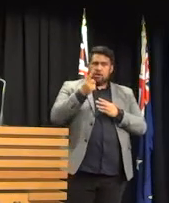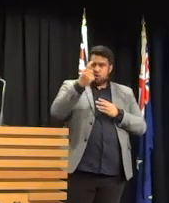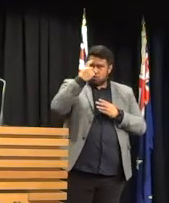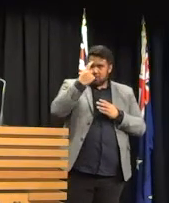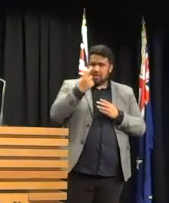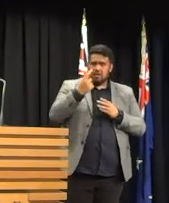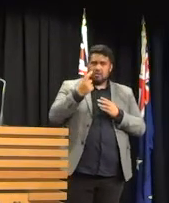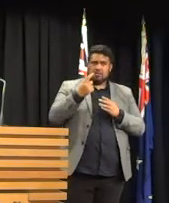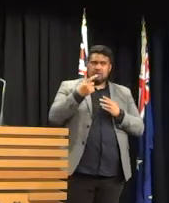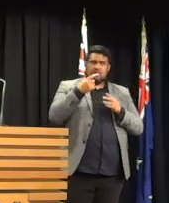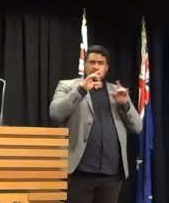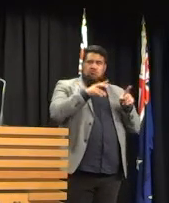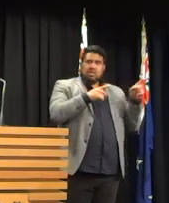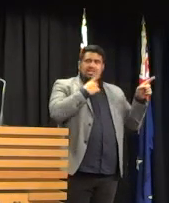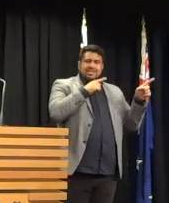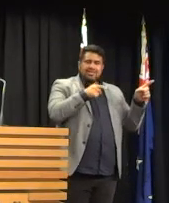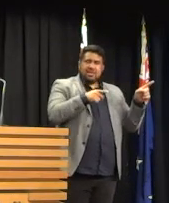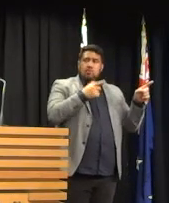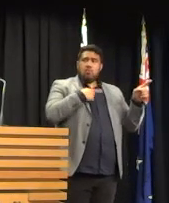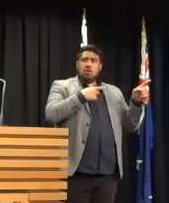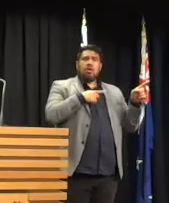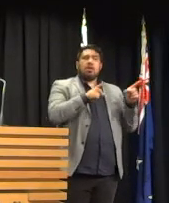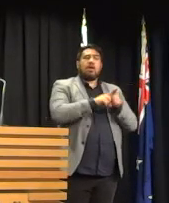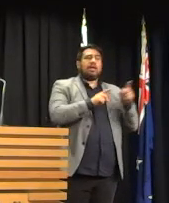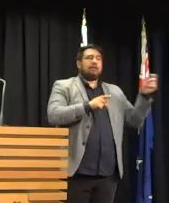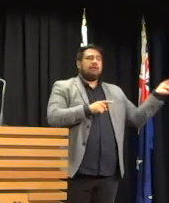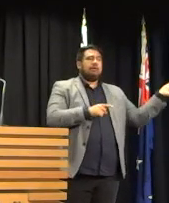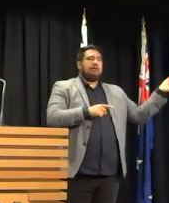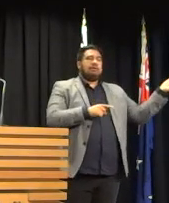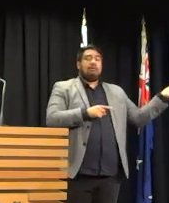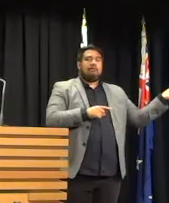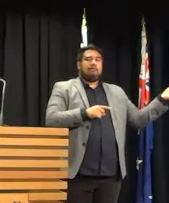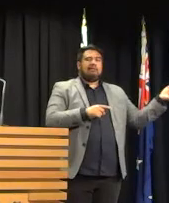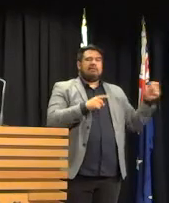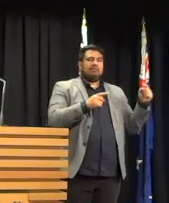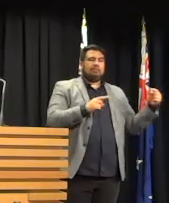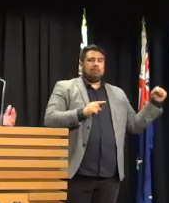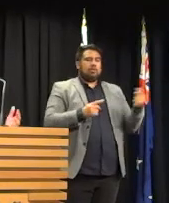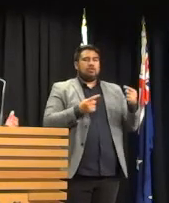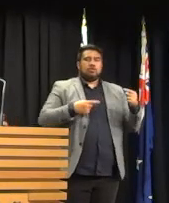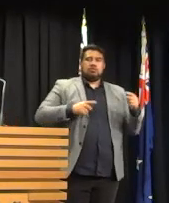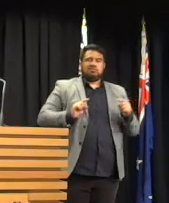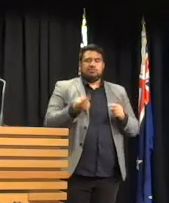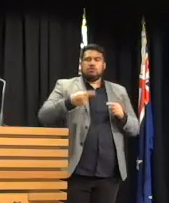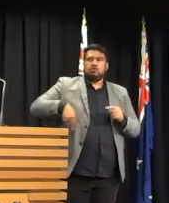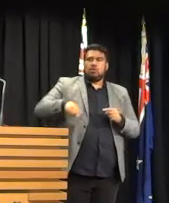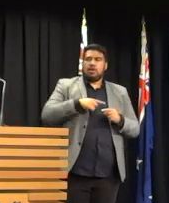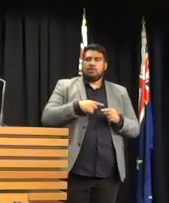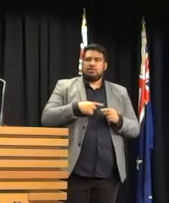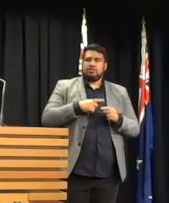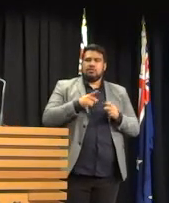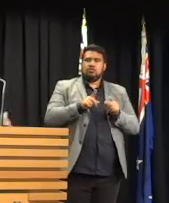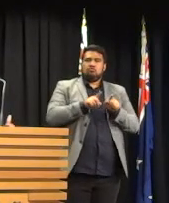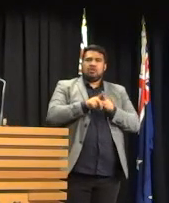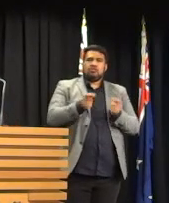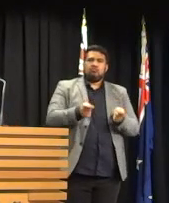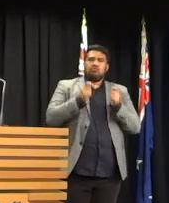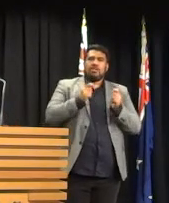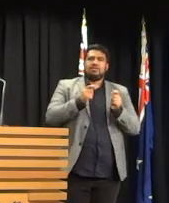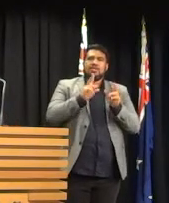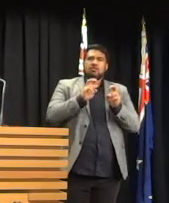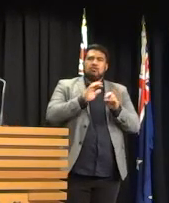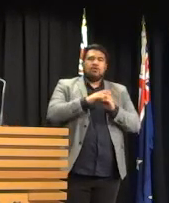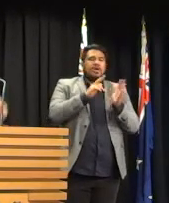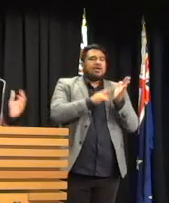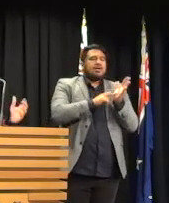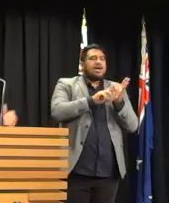another grenade for bringing up Nauru and Manus Islands? Oh, look, as I say, that some of these